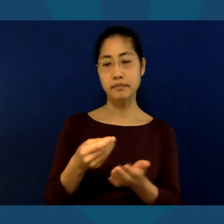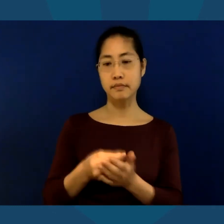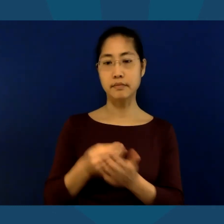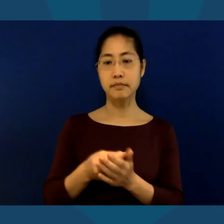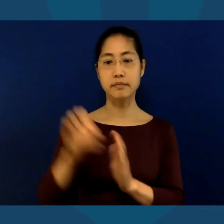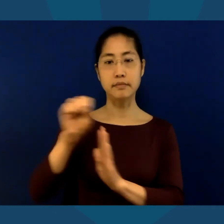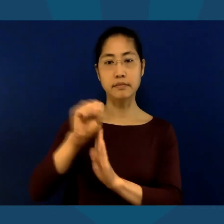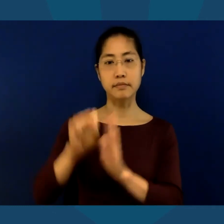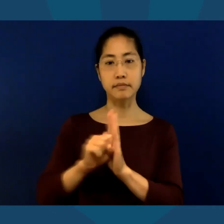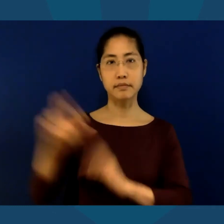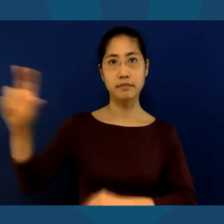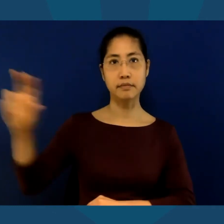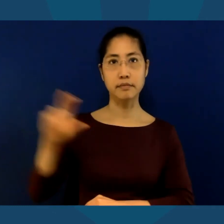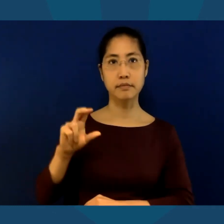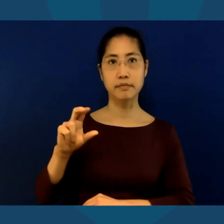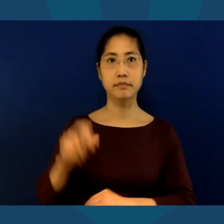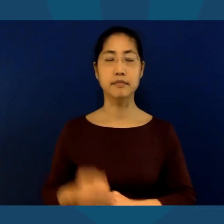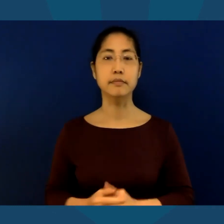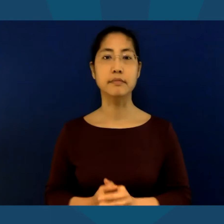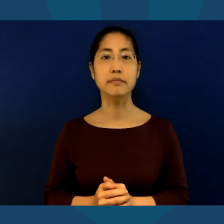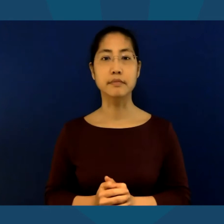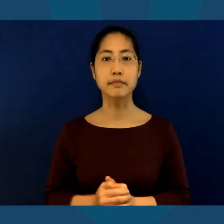Campaign funding, participating.